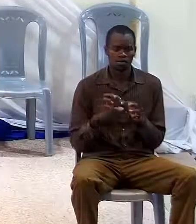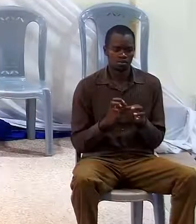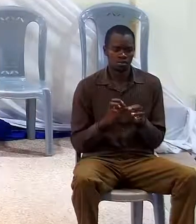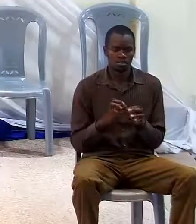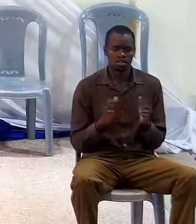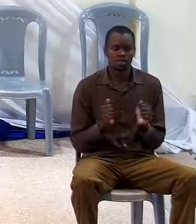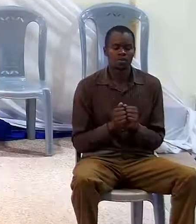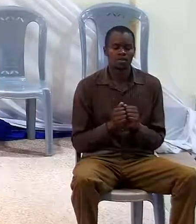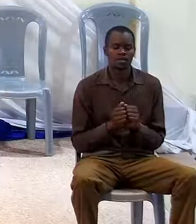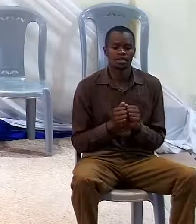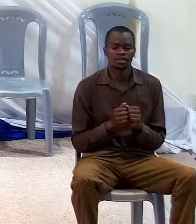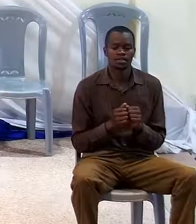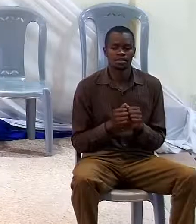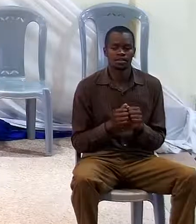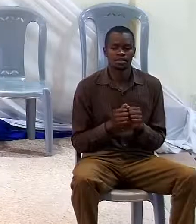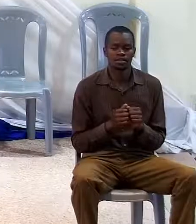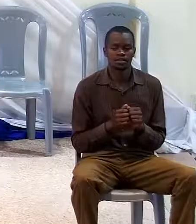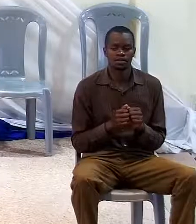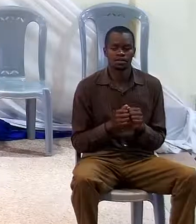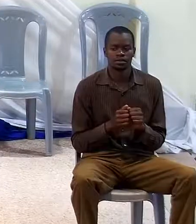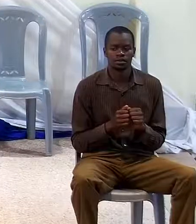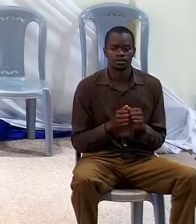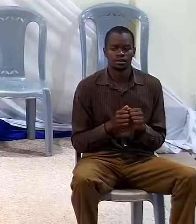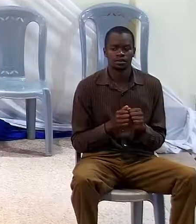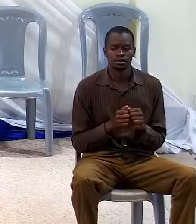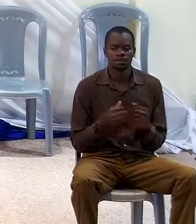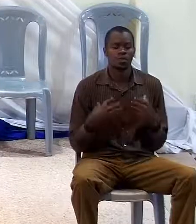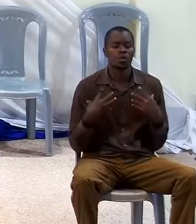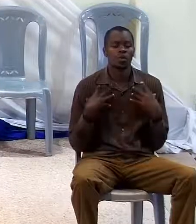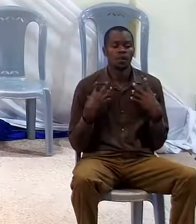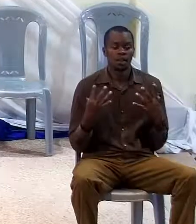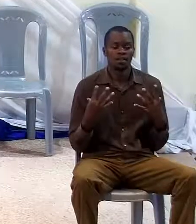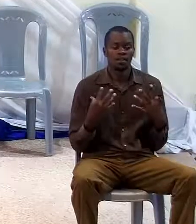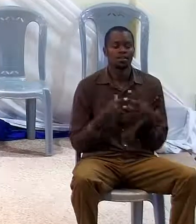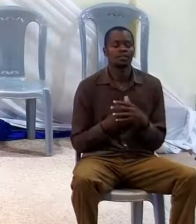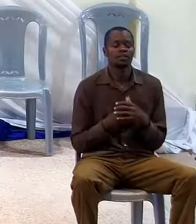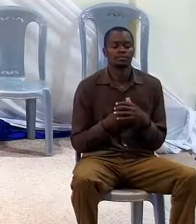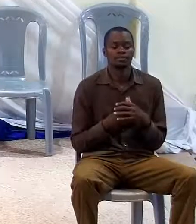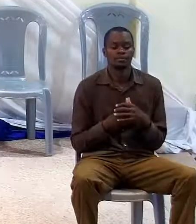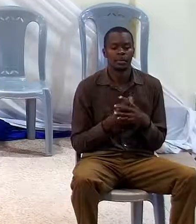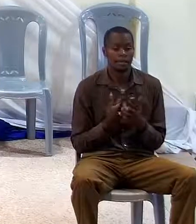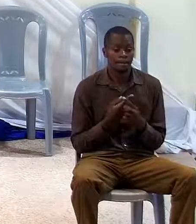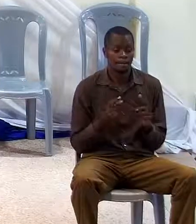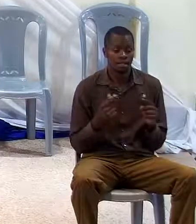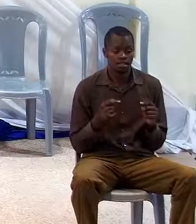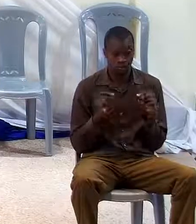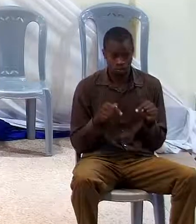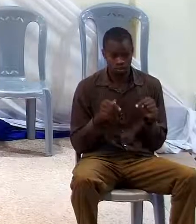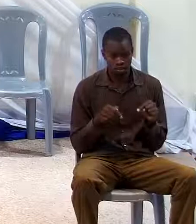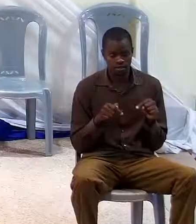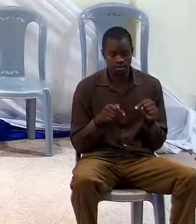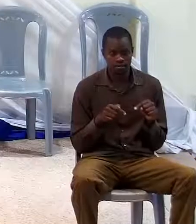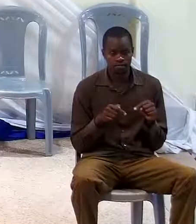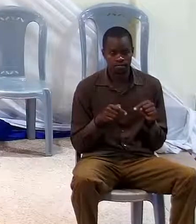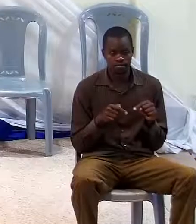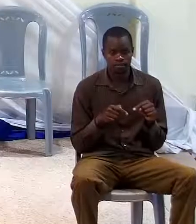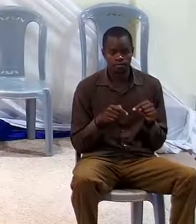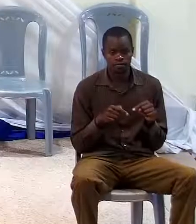wellness and riches and all that. But presently, the dynamics